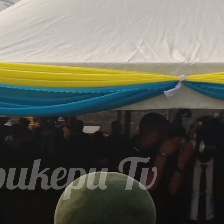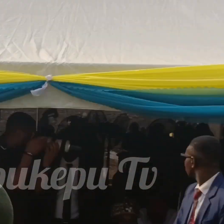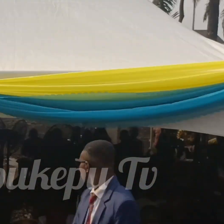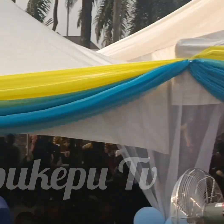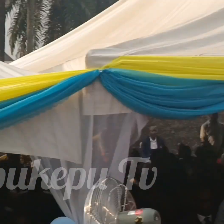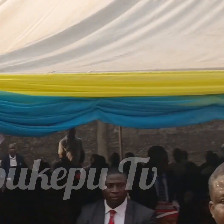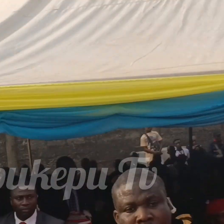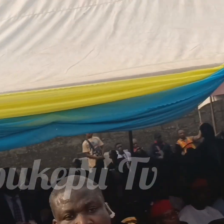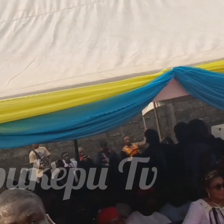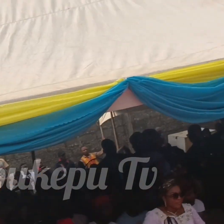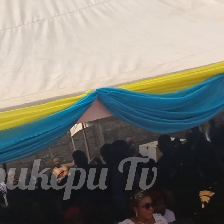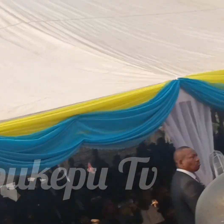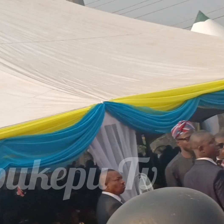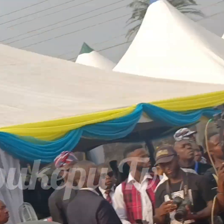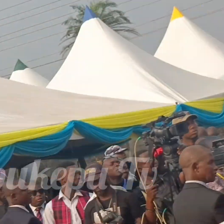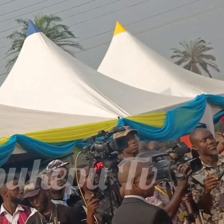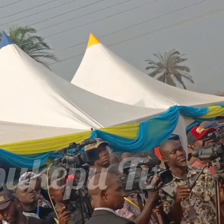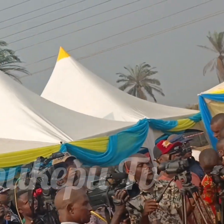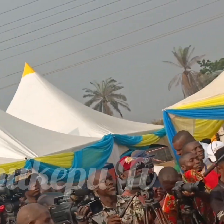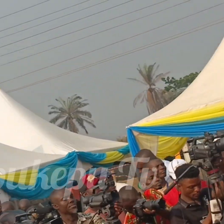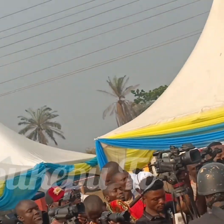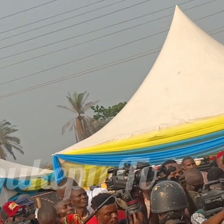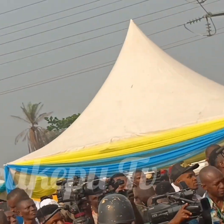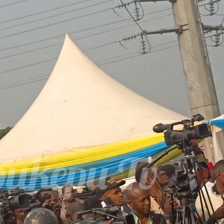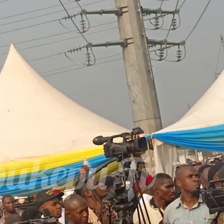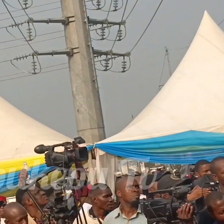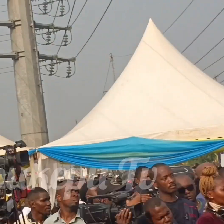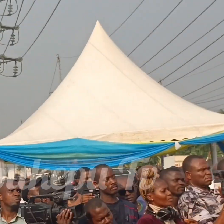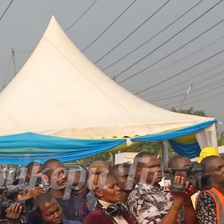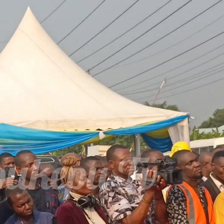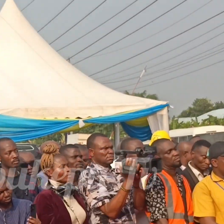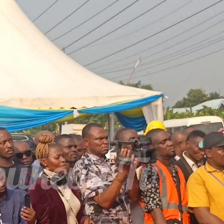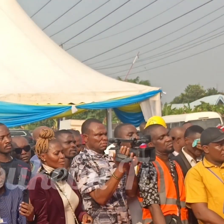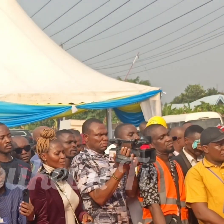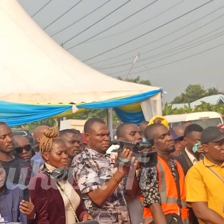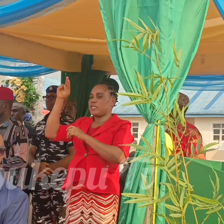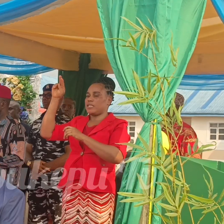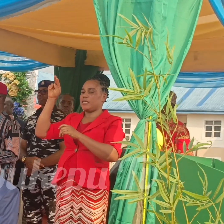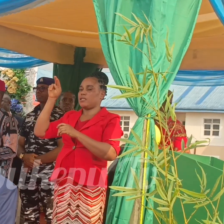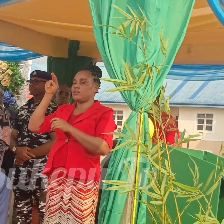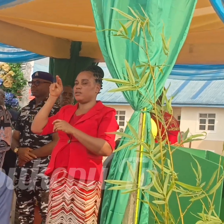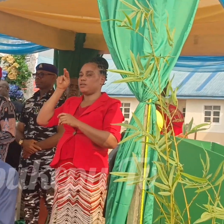Minister for Power deserves something better. Chief Adebayo, thank you.